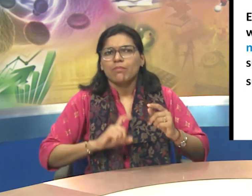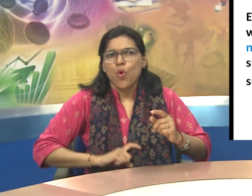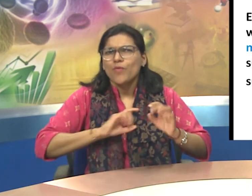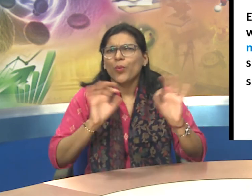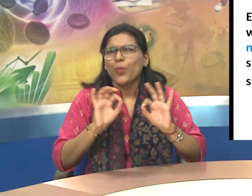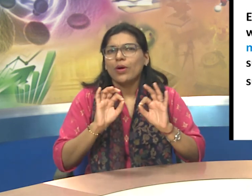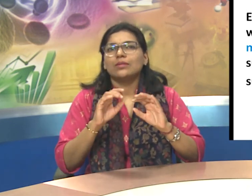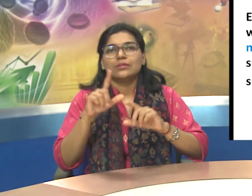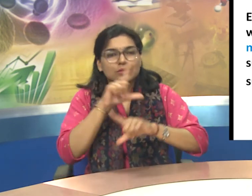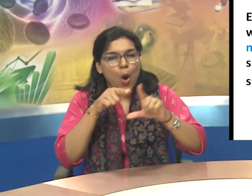between